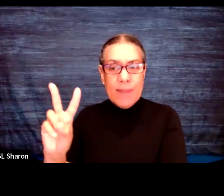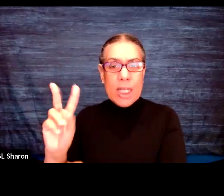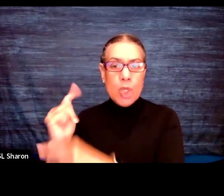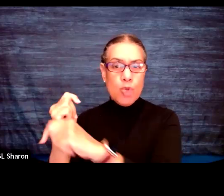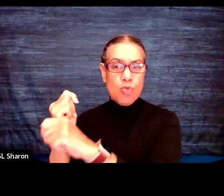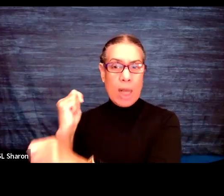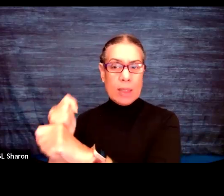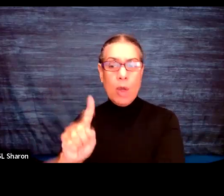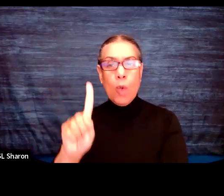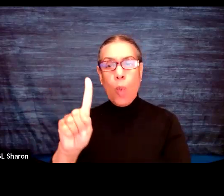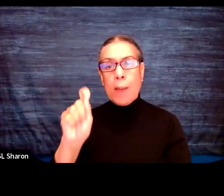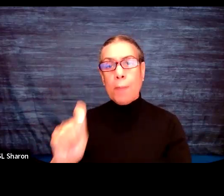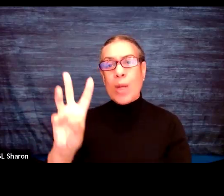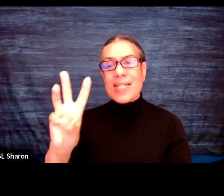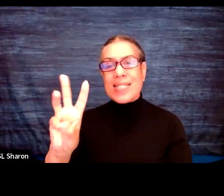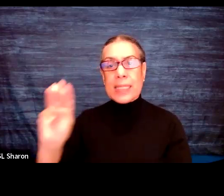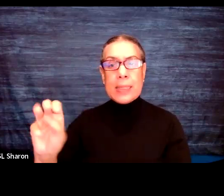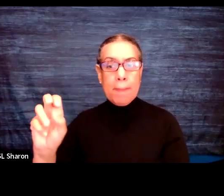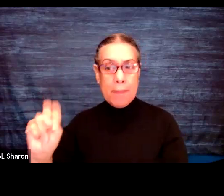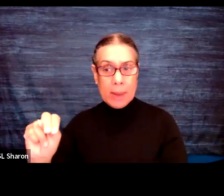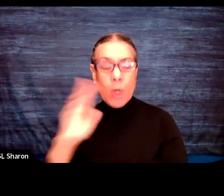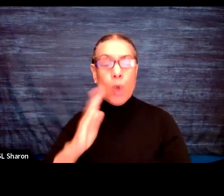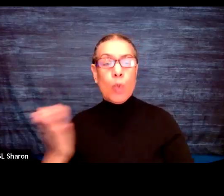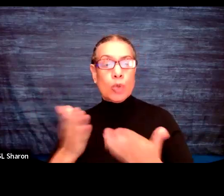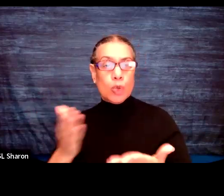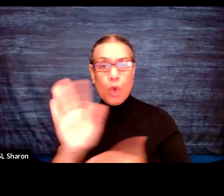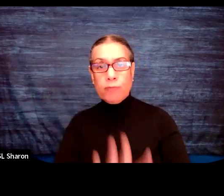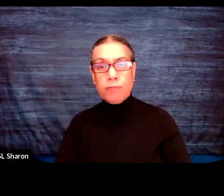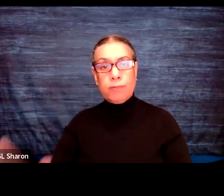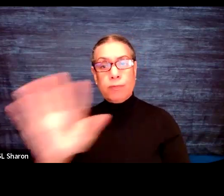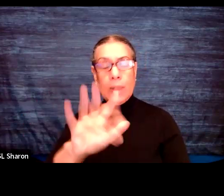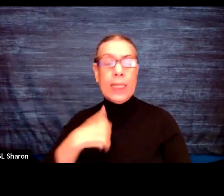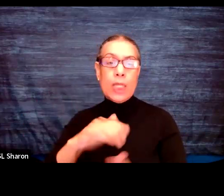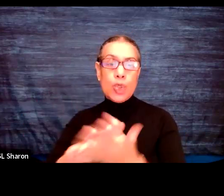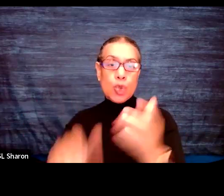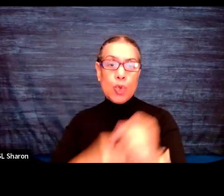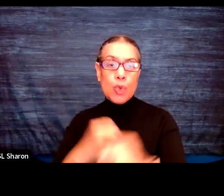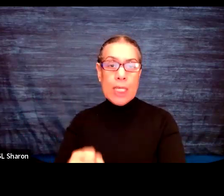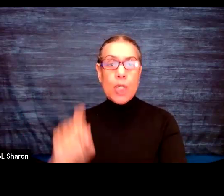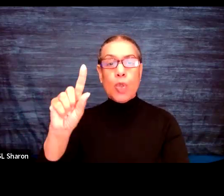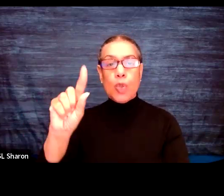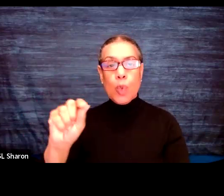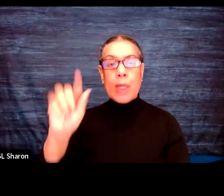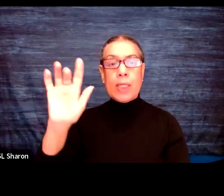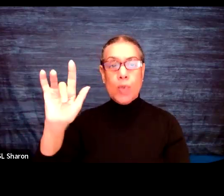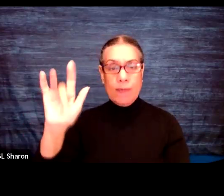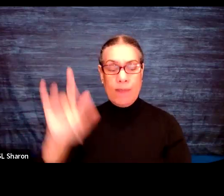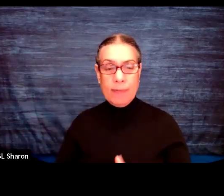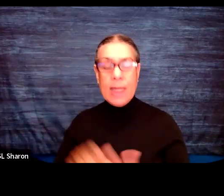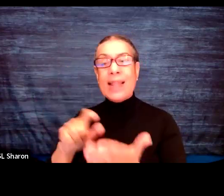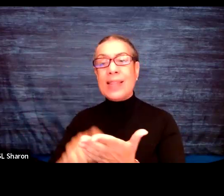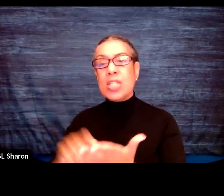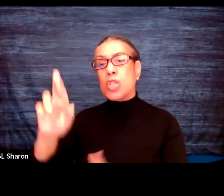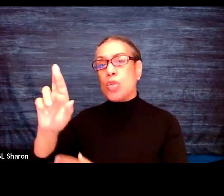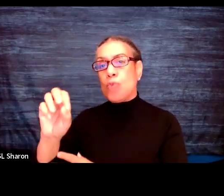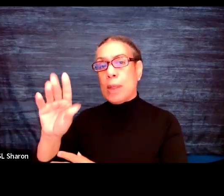nearly $1.6 million, which will serve students district-wide in school year 2025. This grant is a rebate for the